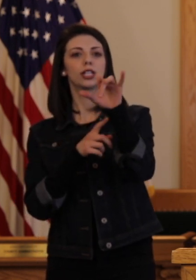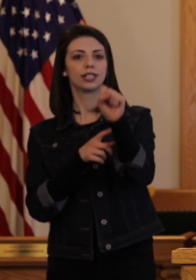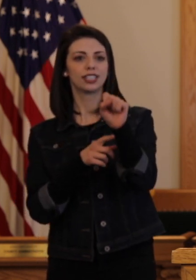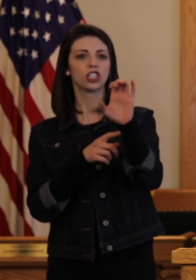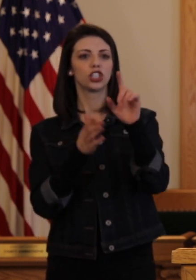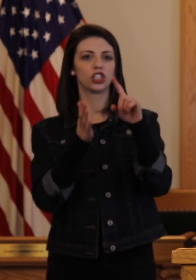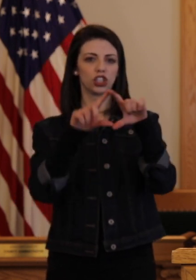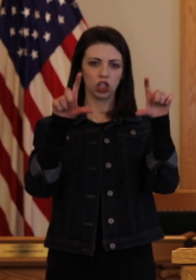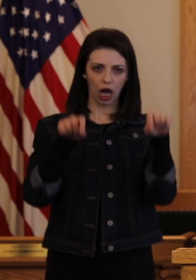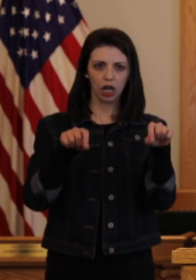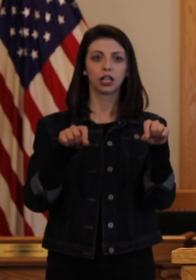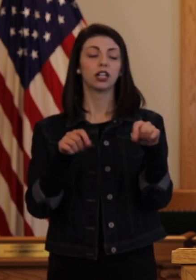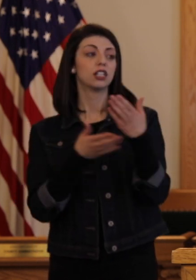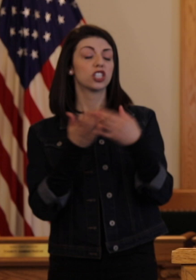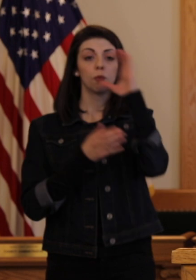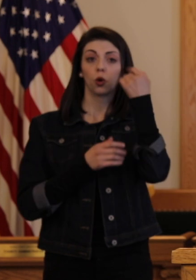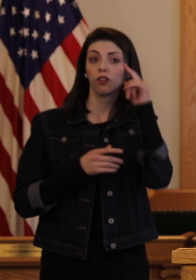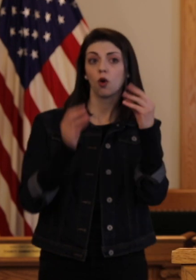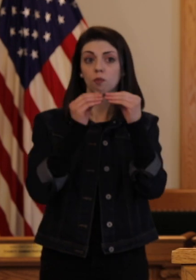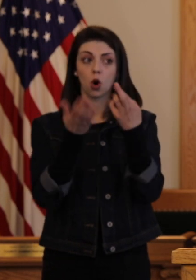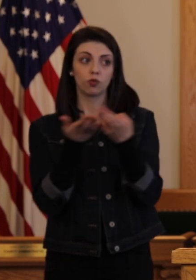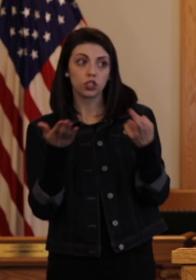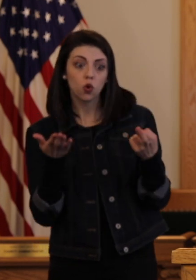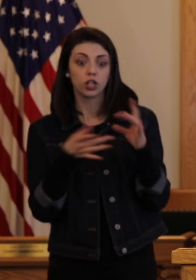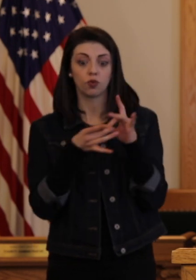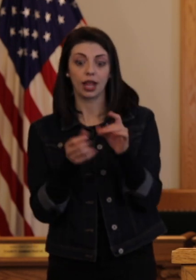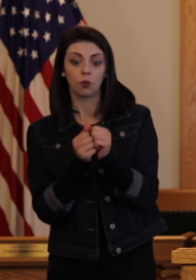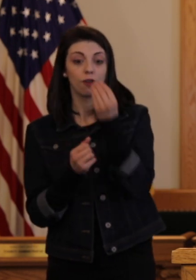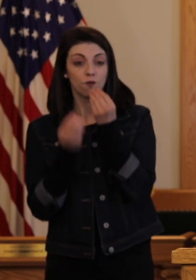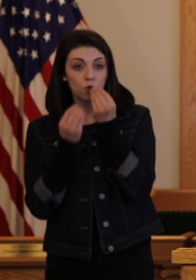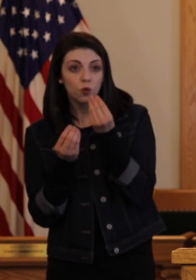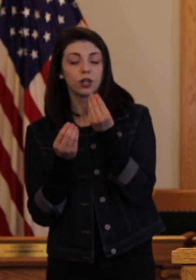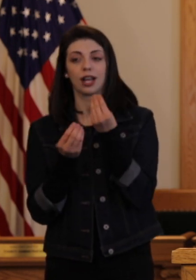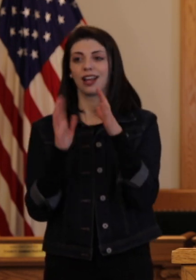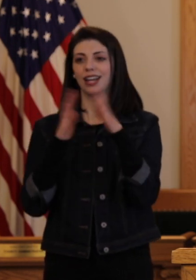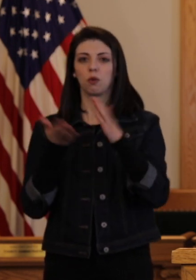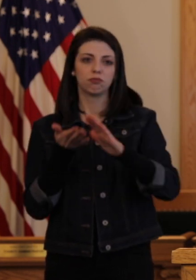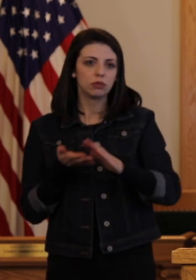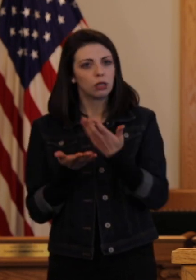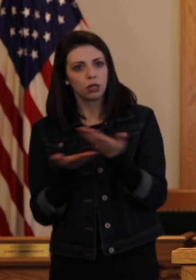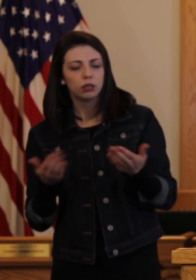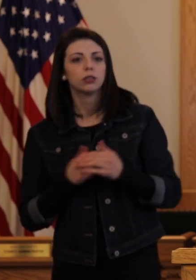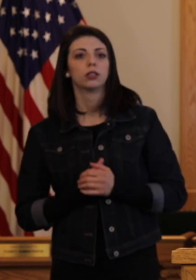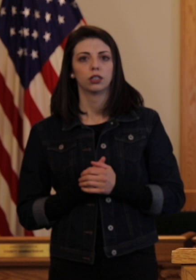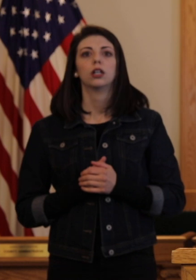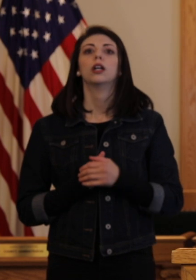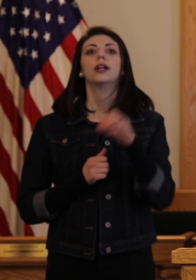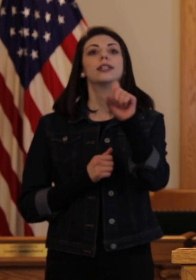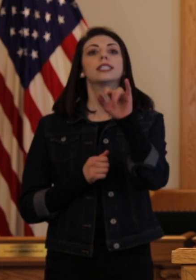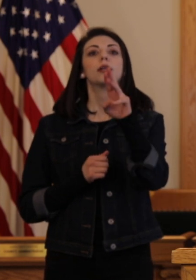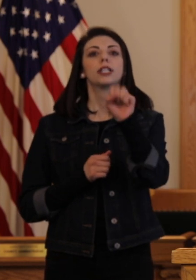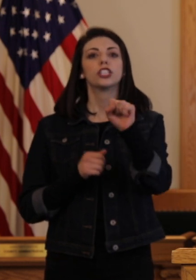hospital, and some are looking for available resources regarding food and household goods. Stimulus checks will be administered to